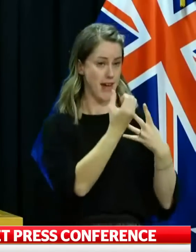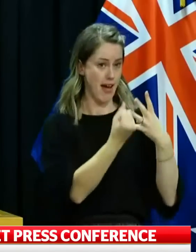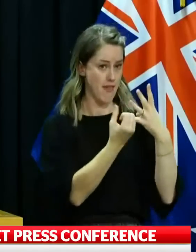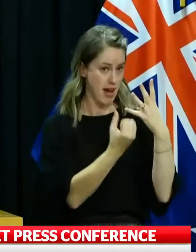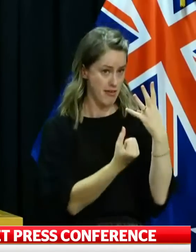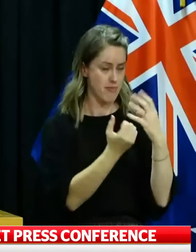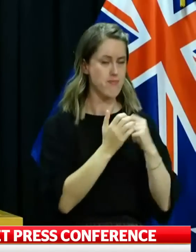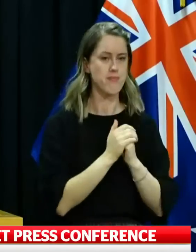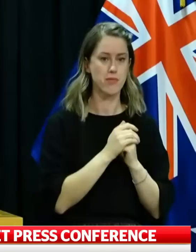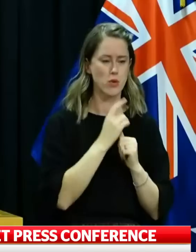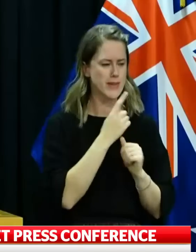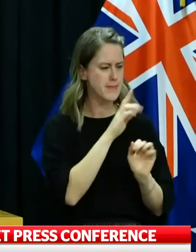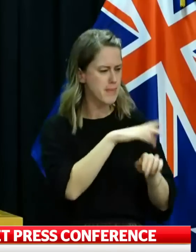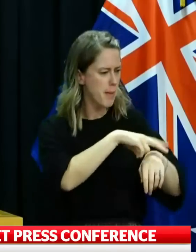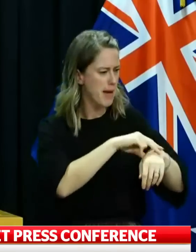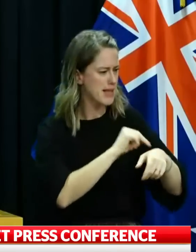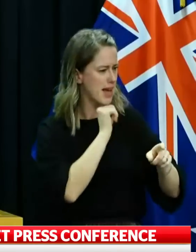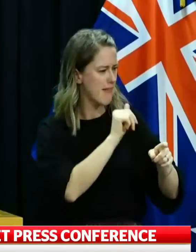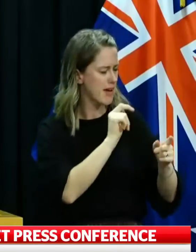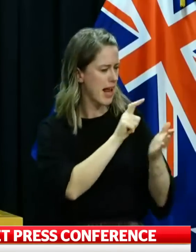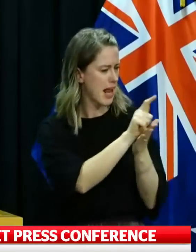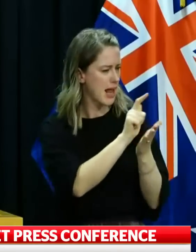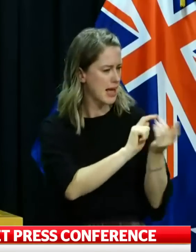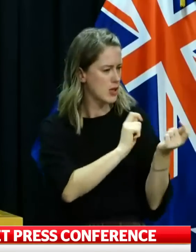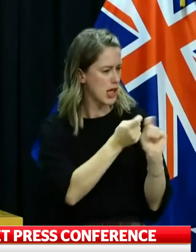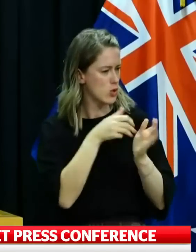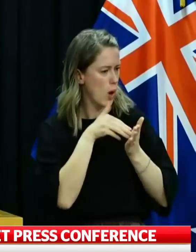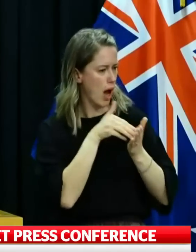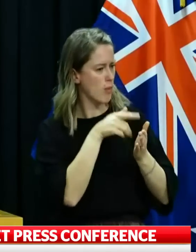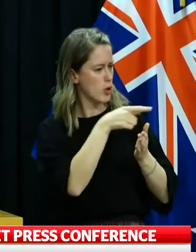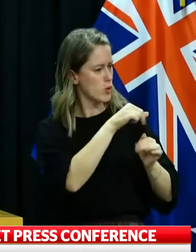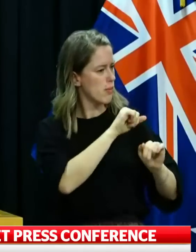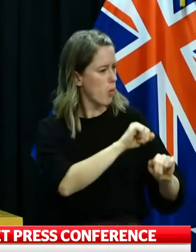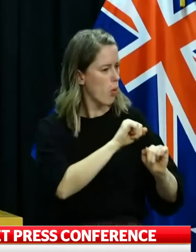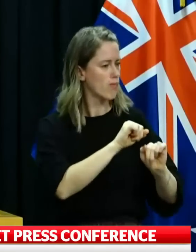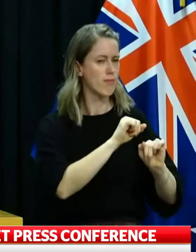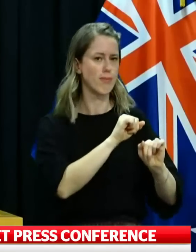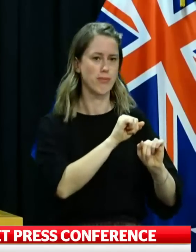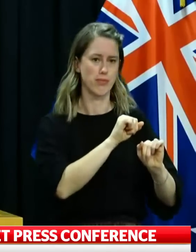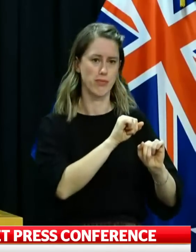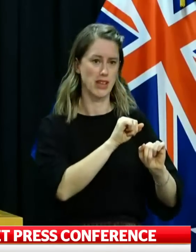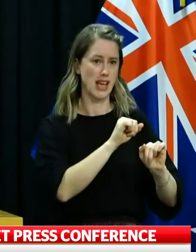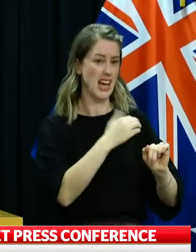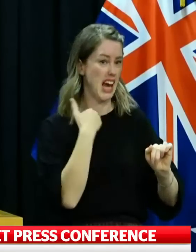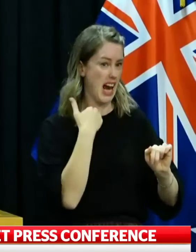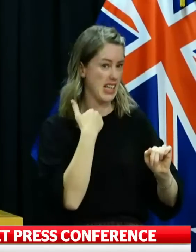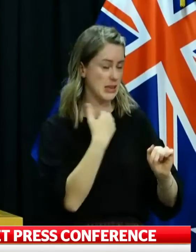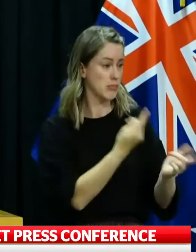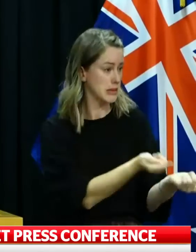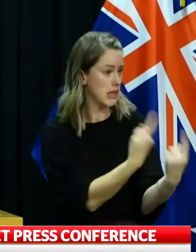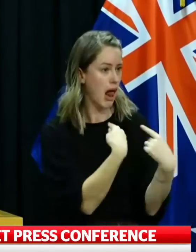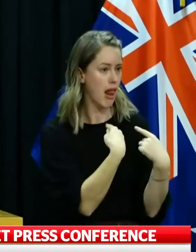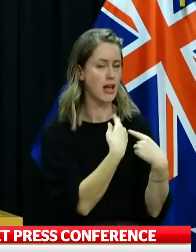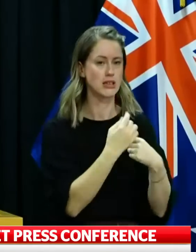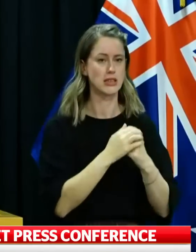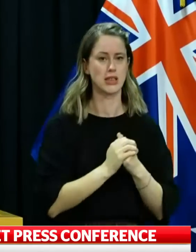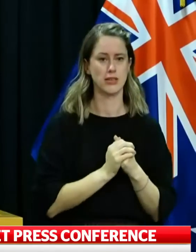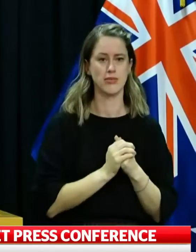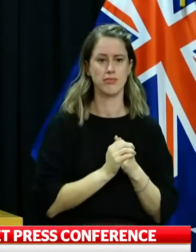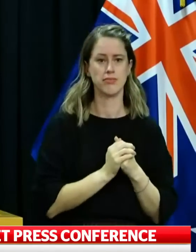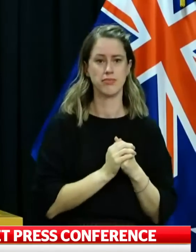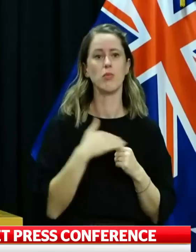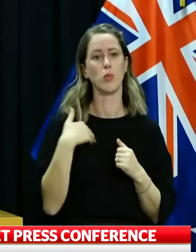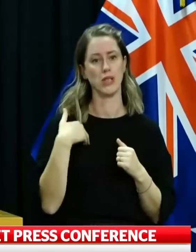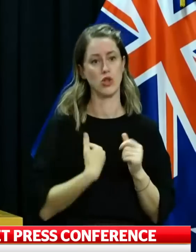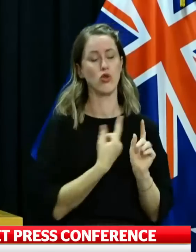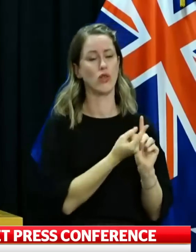police is if there is any legislative change that would help you in your current fight against gangs, tell us. Because we do